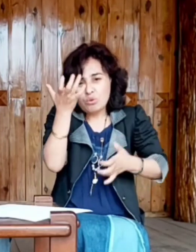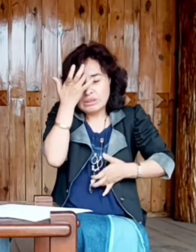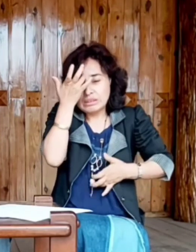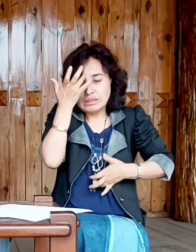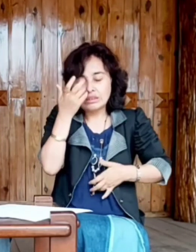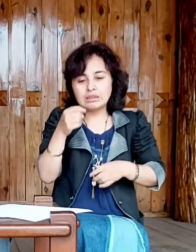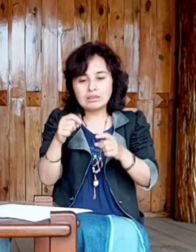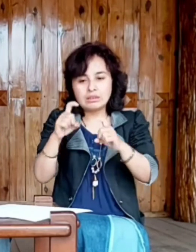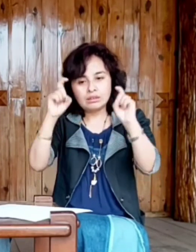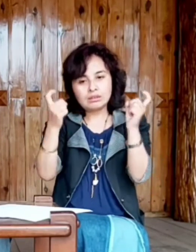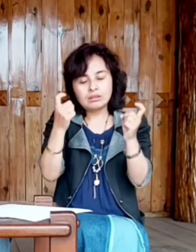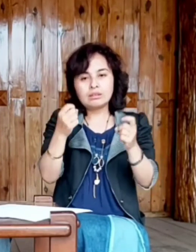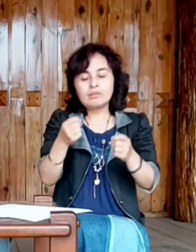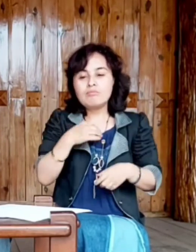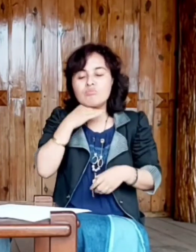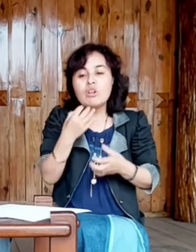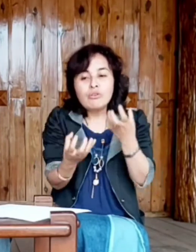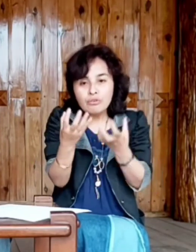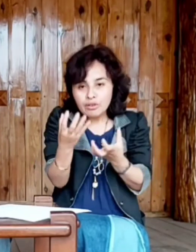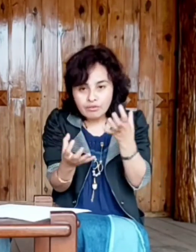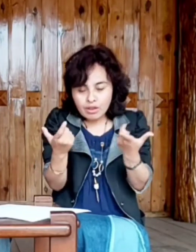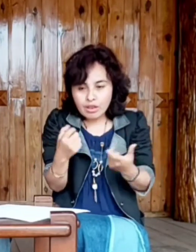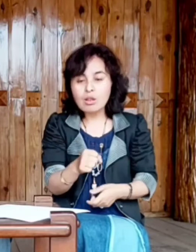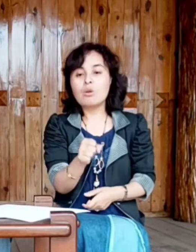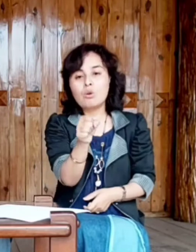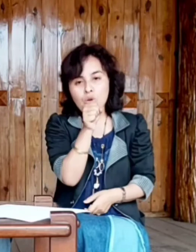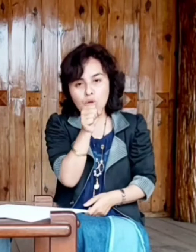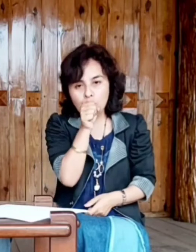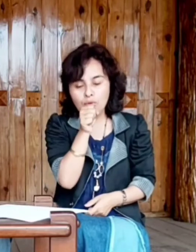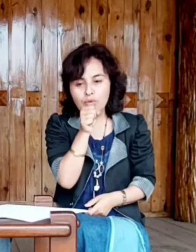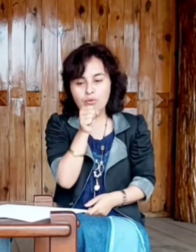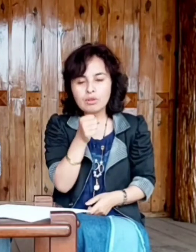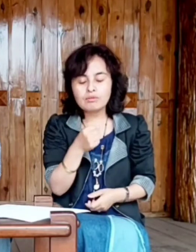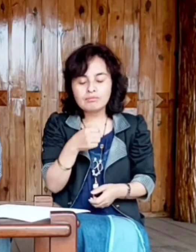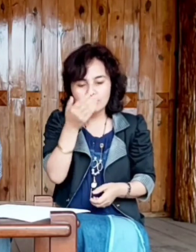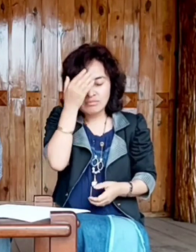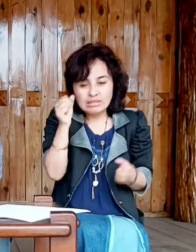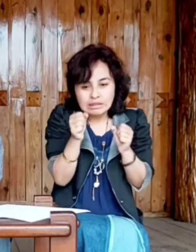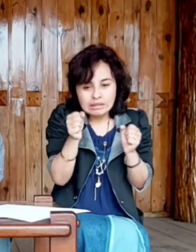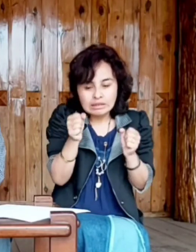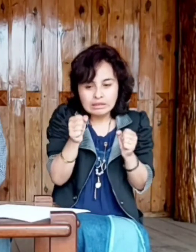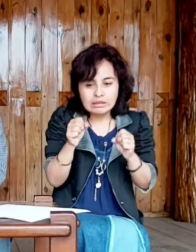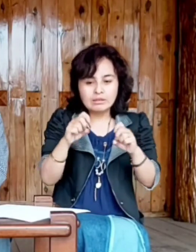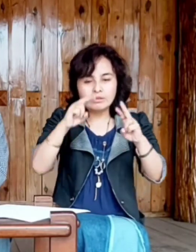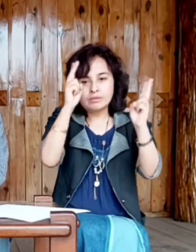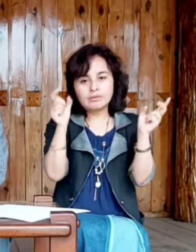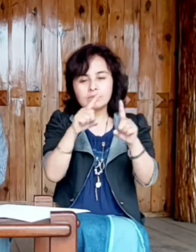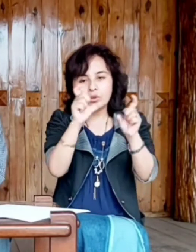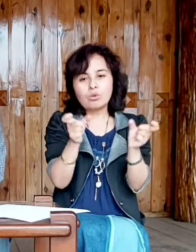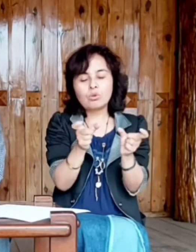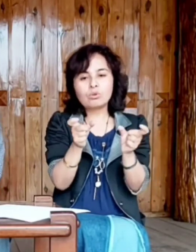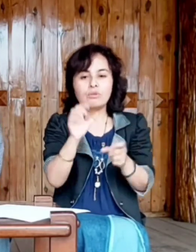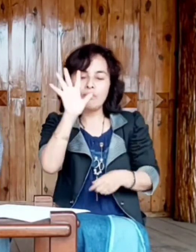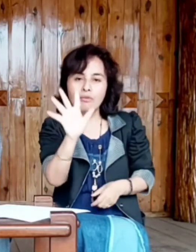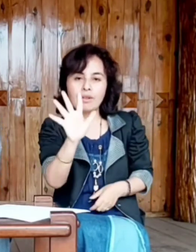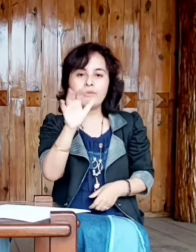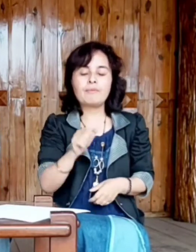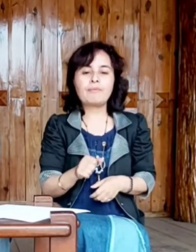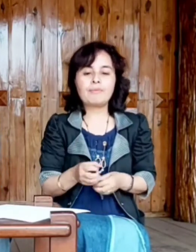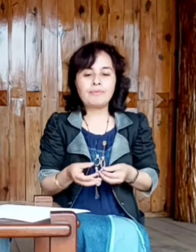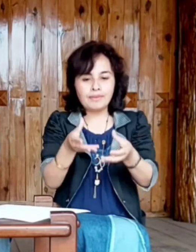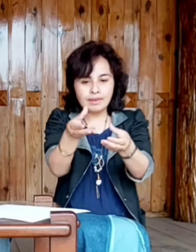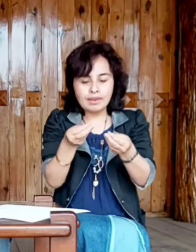within brackets, fever, with cough and cold, close bracket. Number 5,